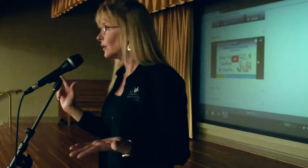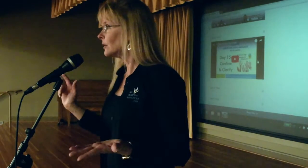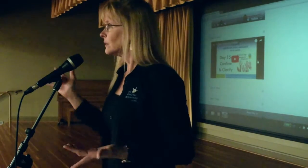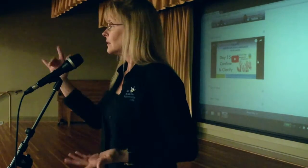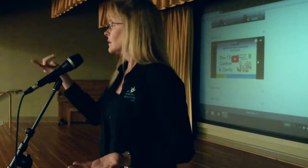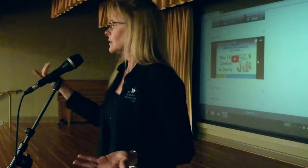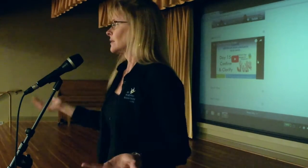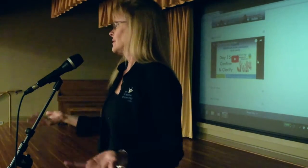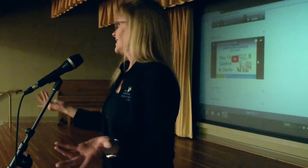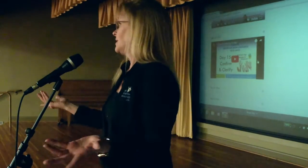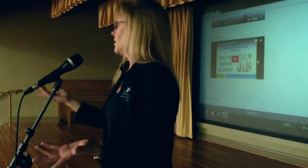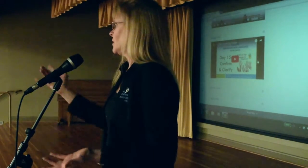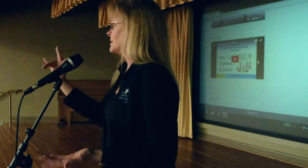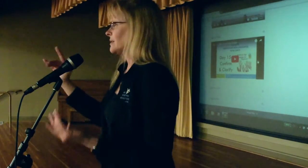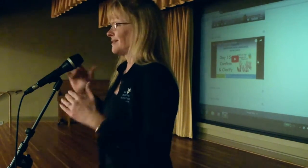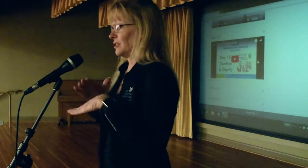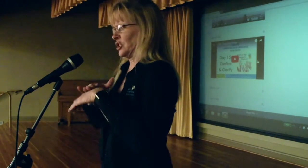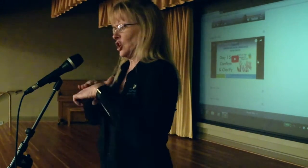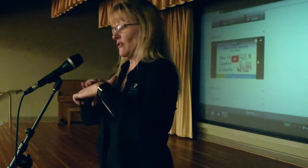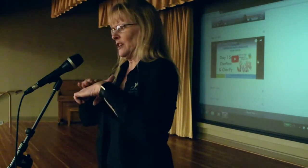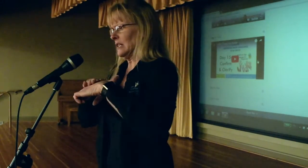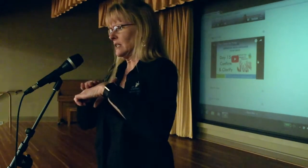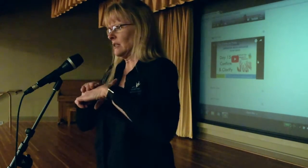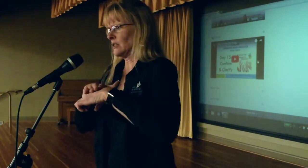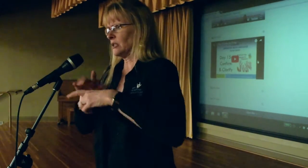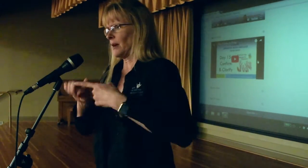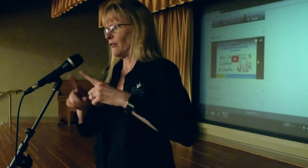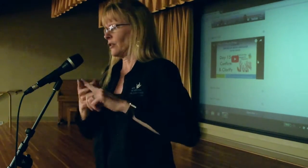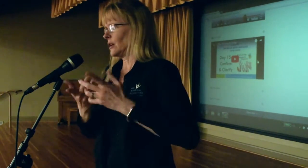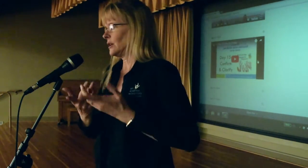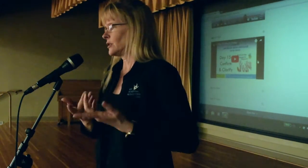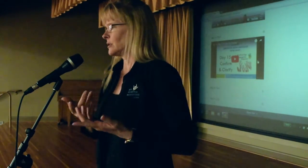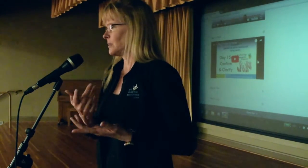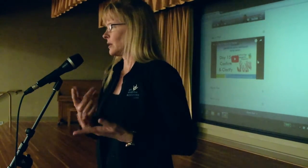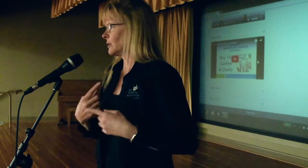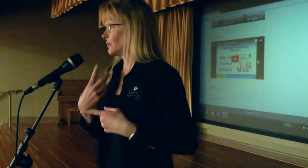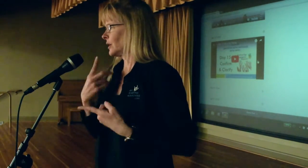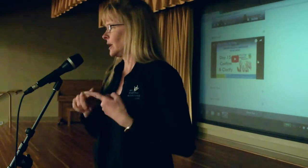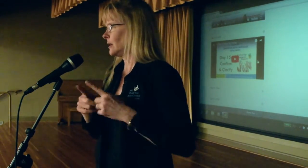her? You know, it's surface, she's my friend, she's been a good friend.